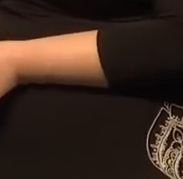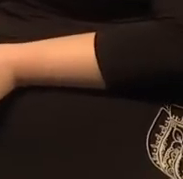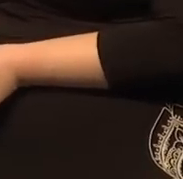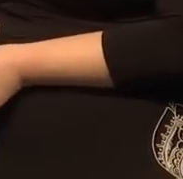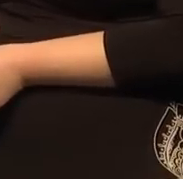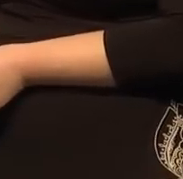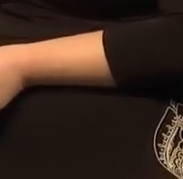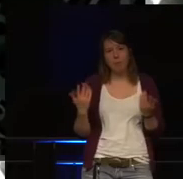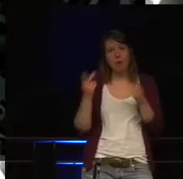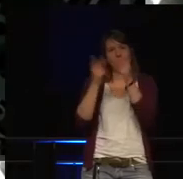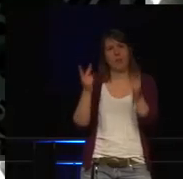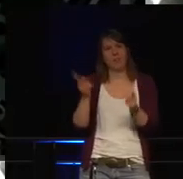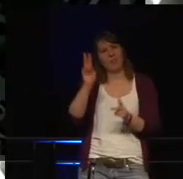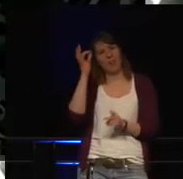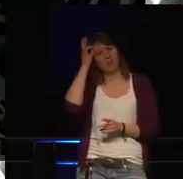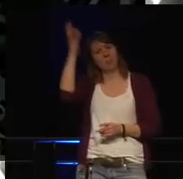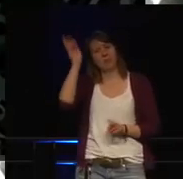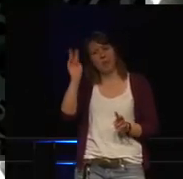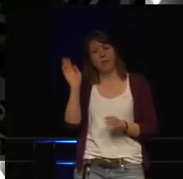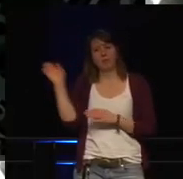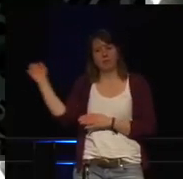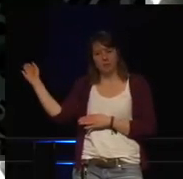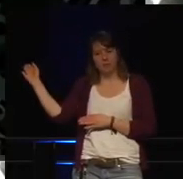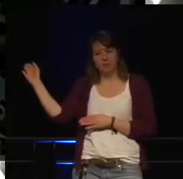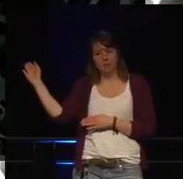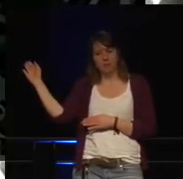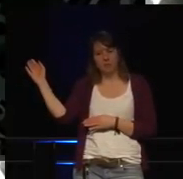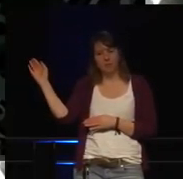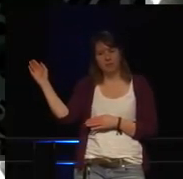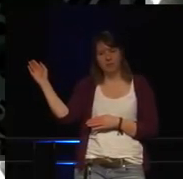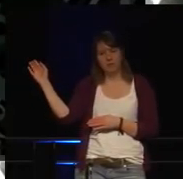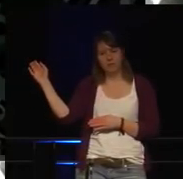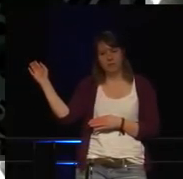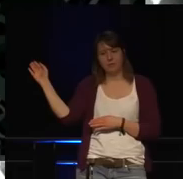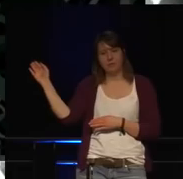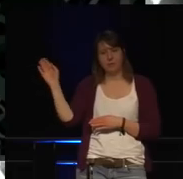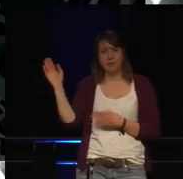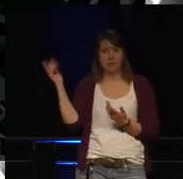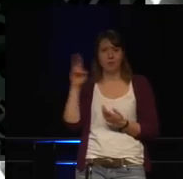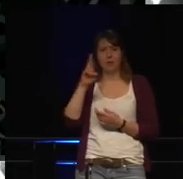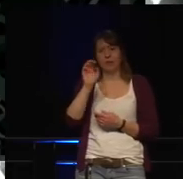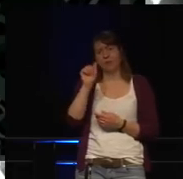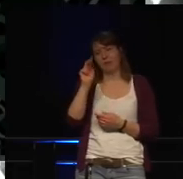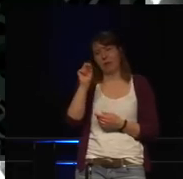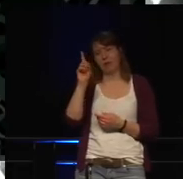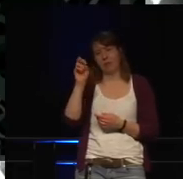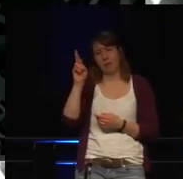So, Pornhub is sponsoring them. Actually, I did